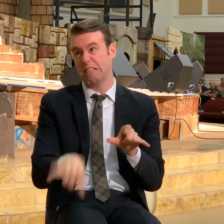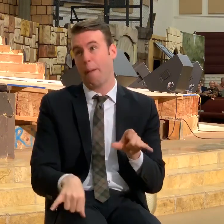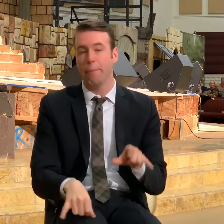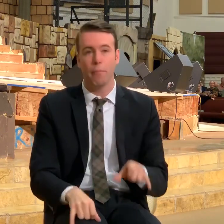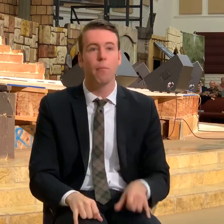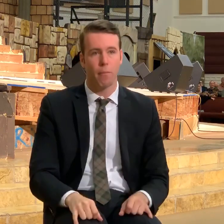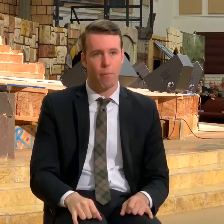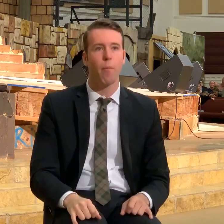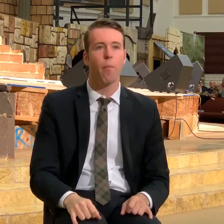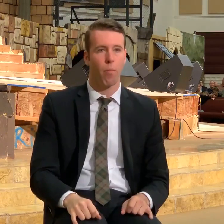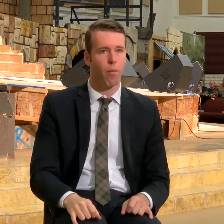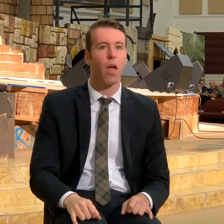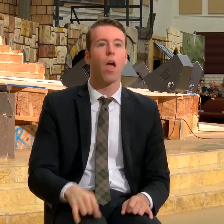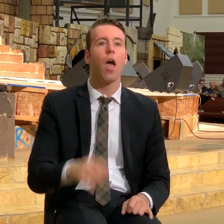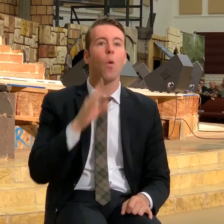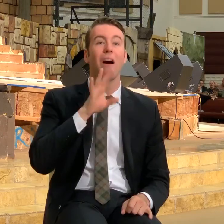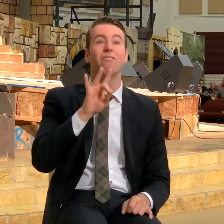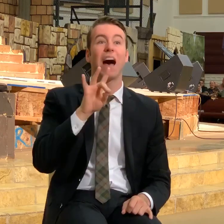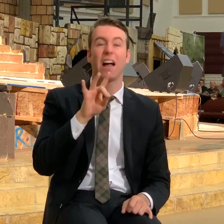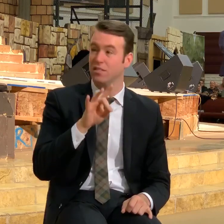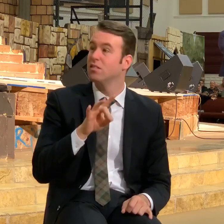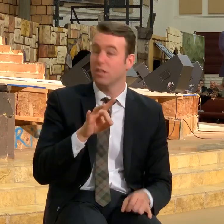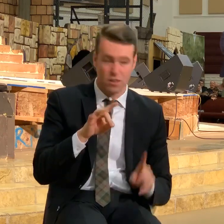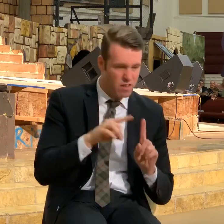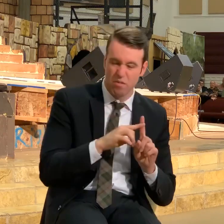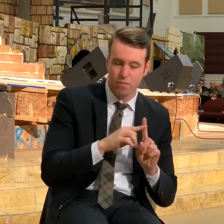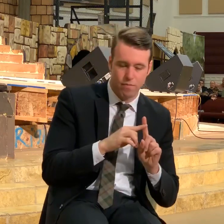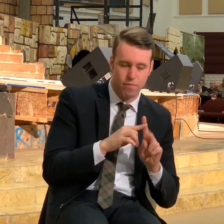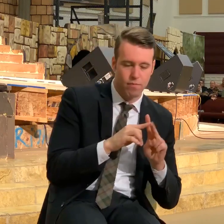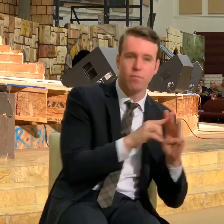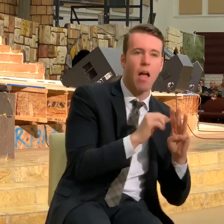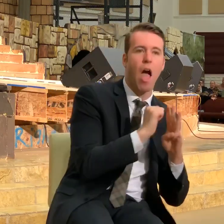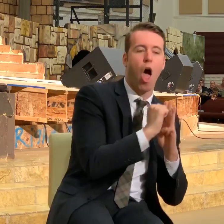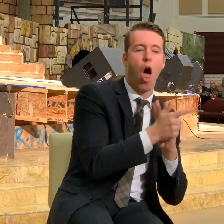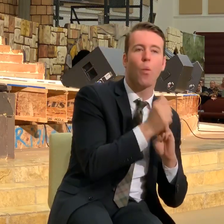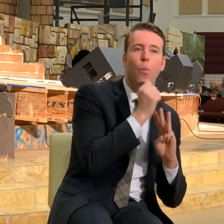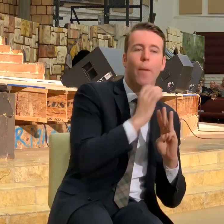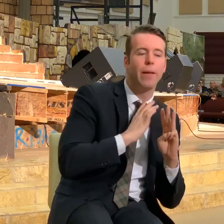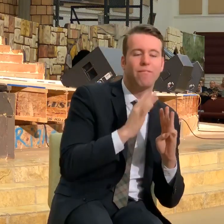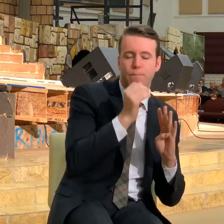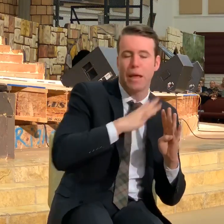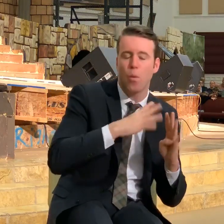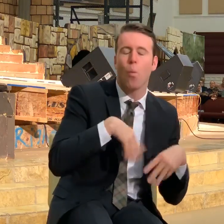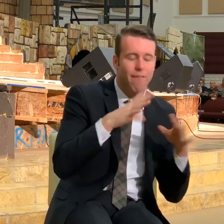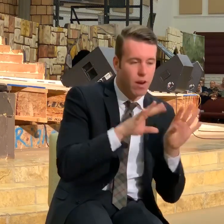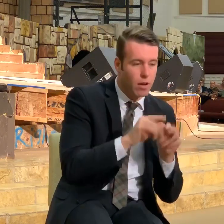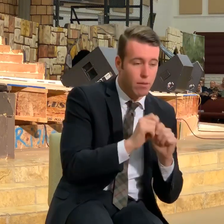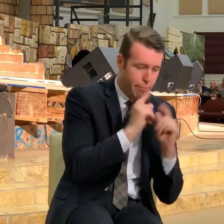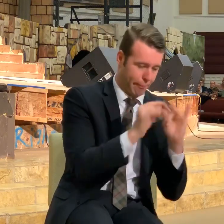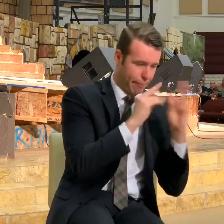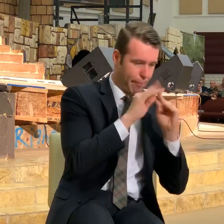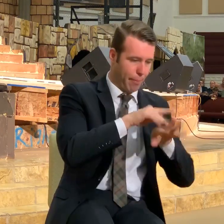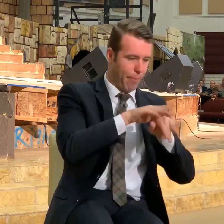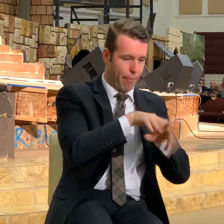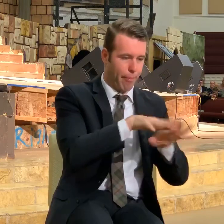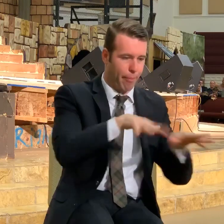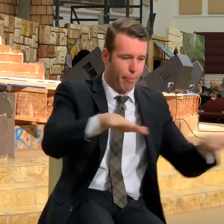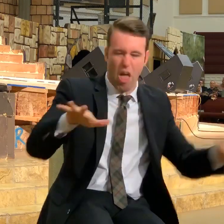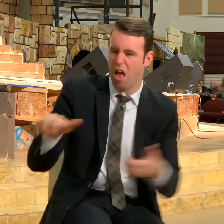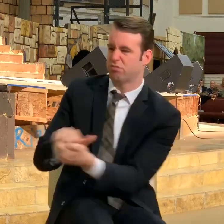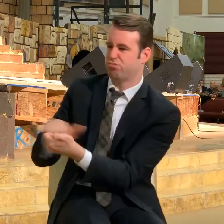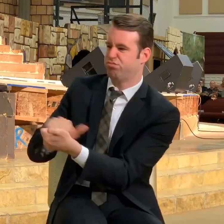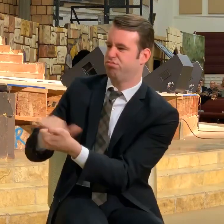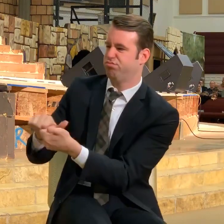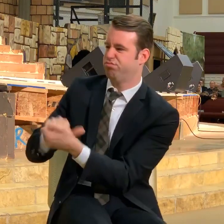And they'll find two other women that'll run their mouth the same way she's running her mouth. And before long, they'll have a whole tear her up